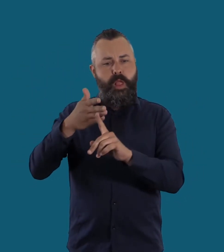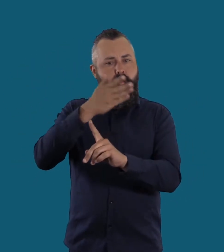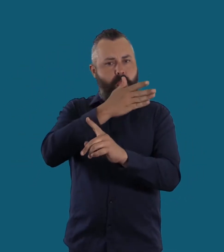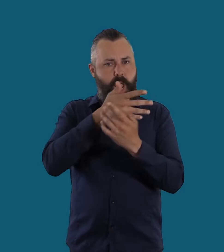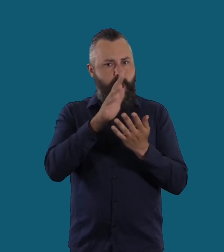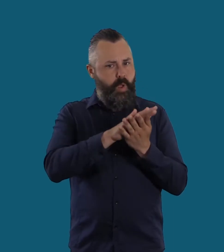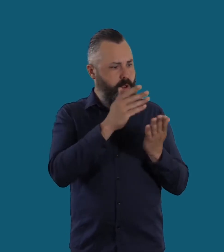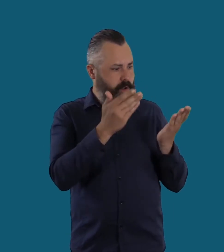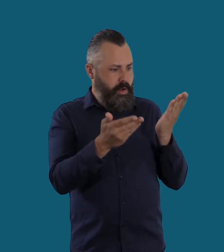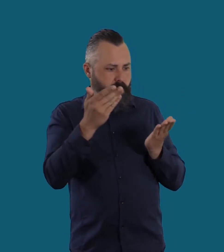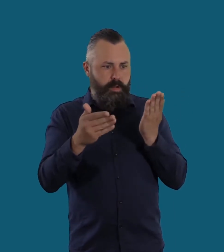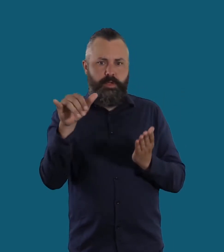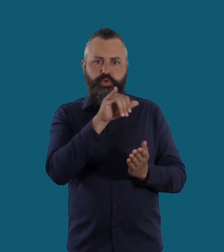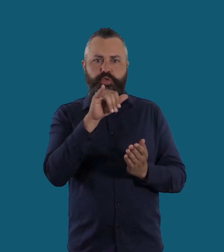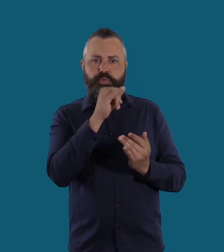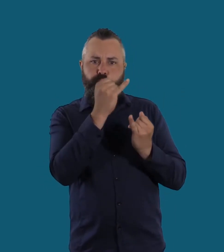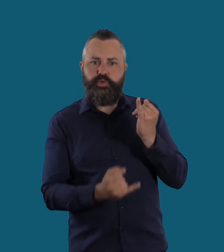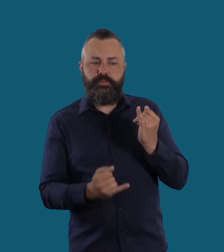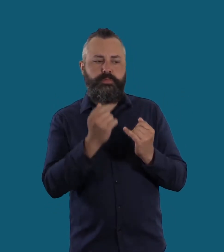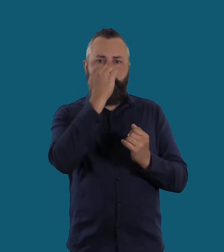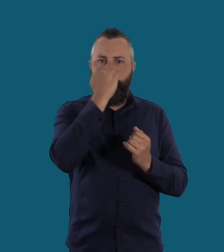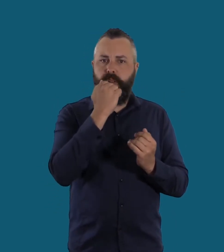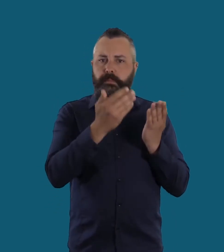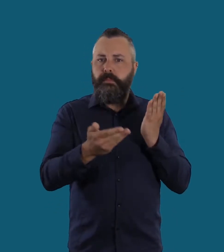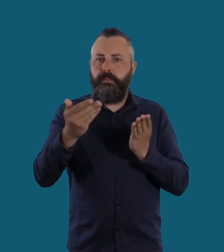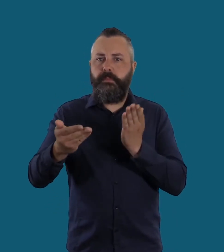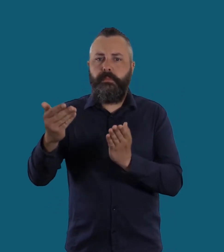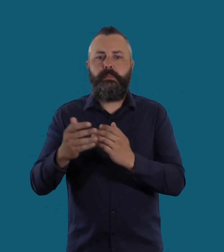how earthquakes are compared in terms of severity,